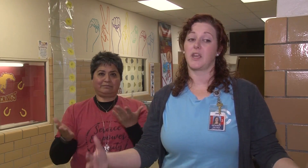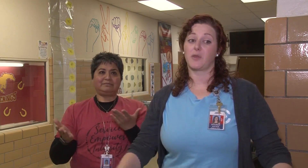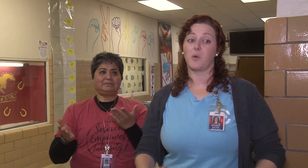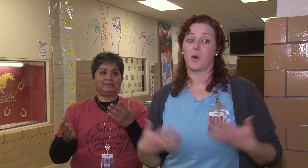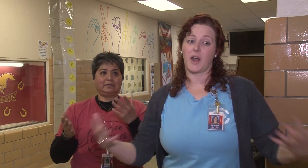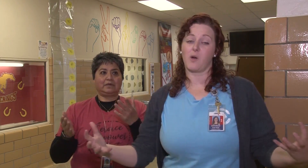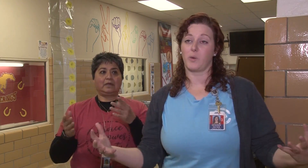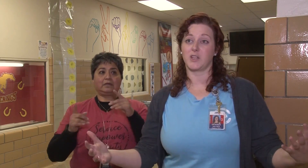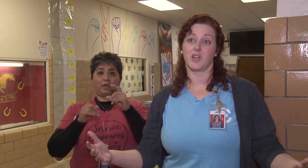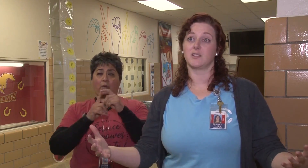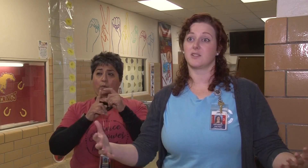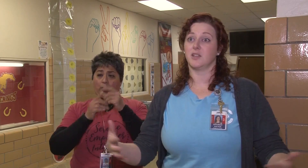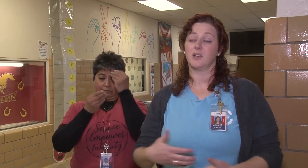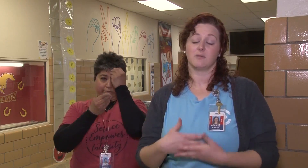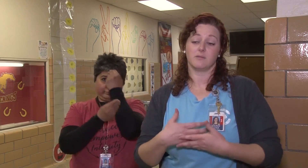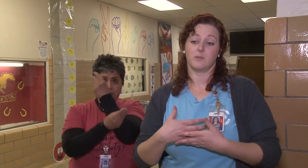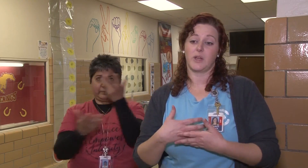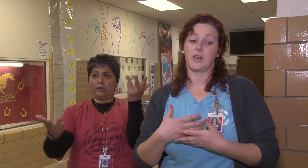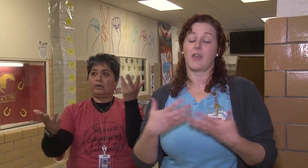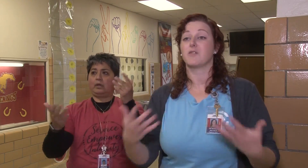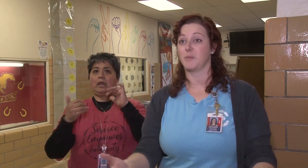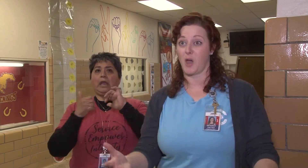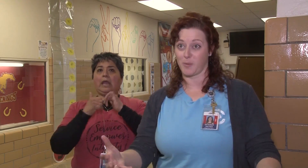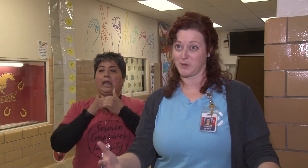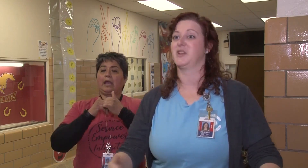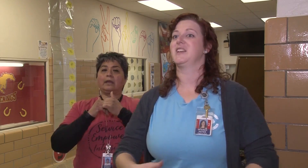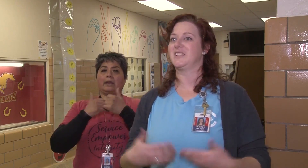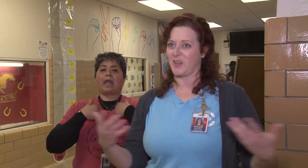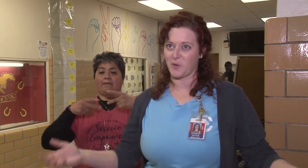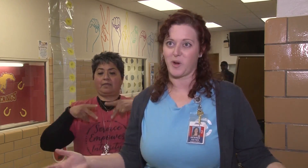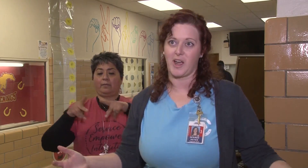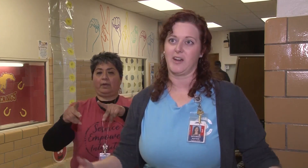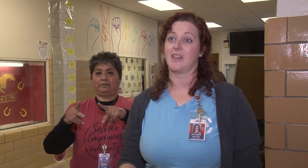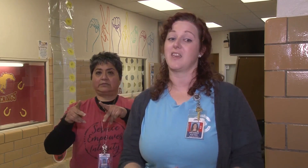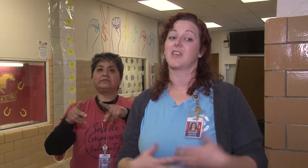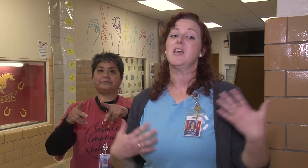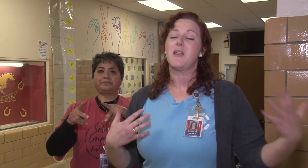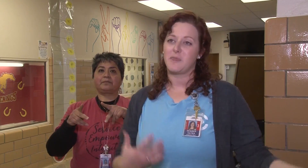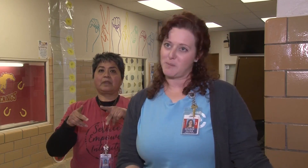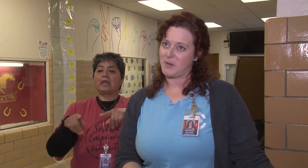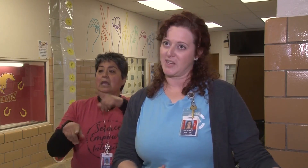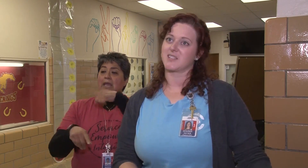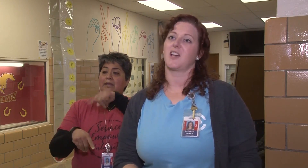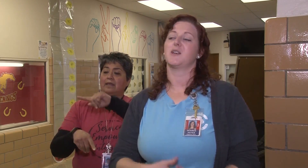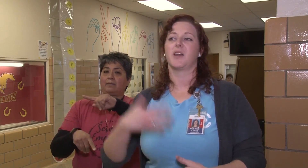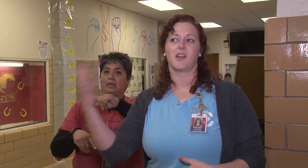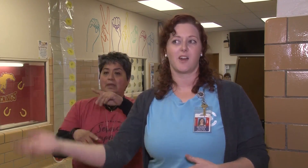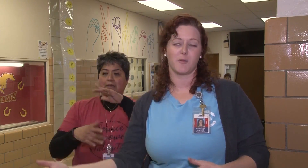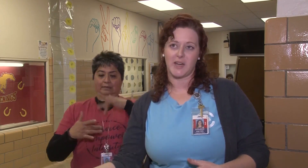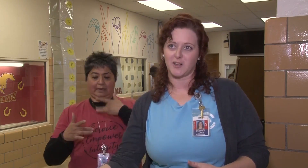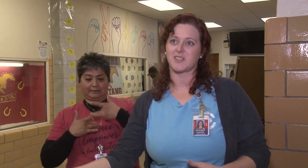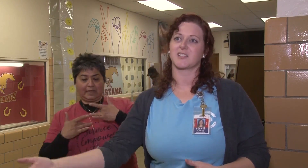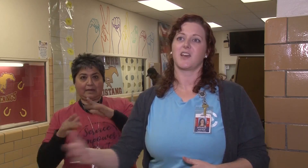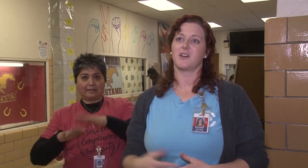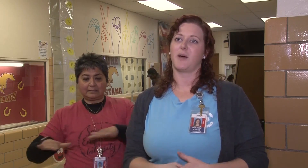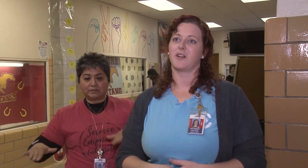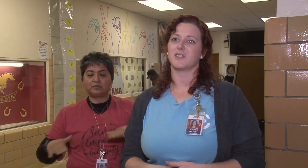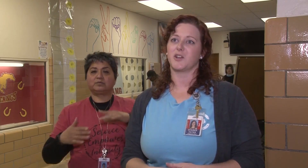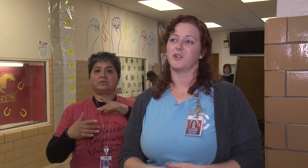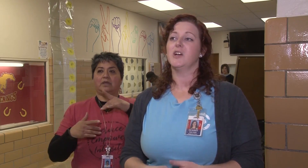to get the word out we just we gave them the opportunity to get the word out and I think them being excited about it got everybody else